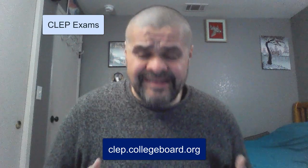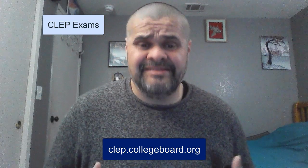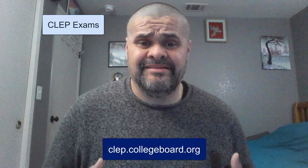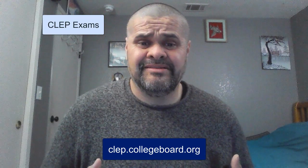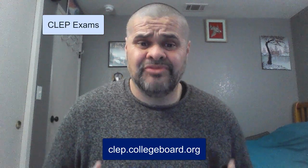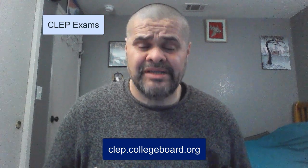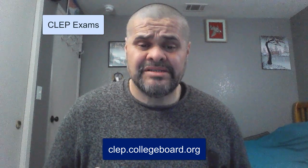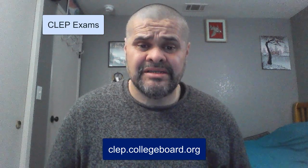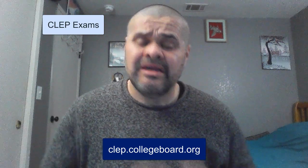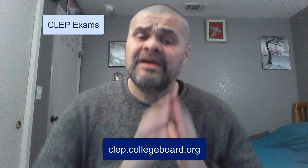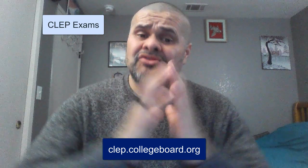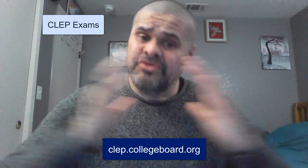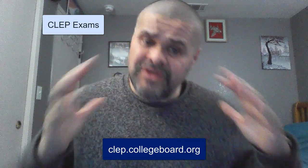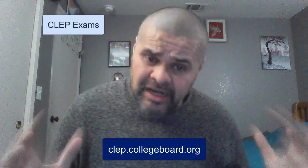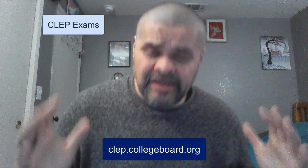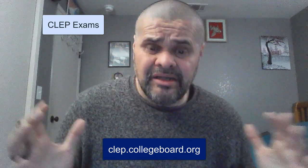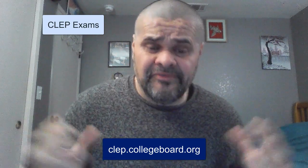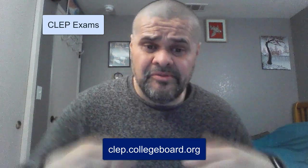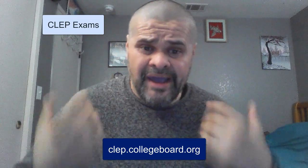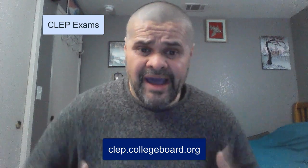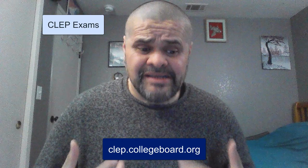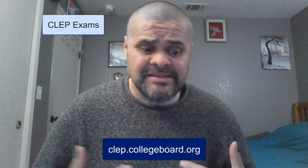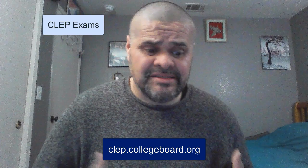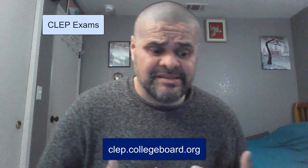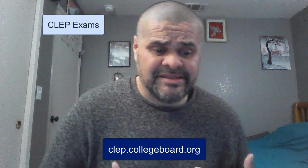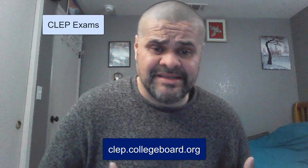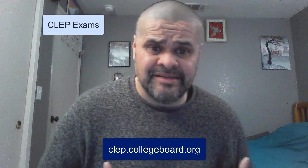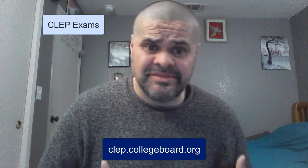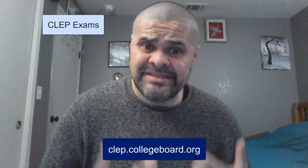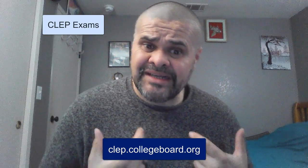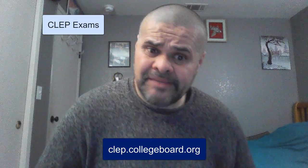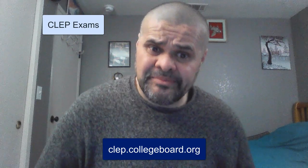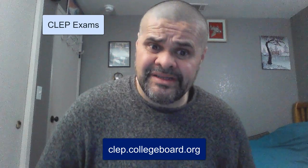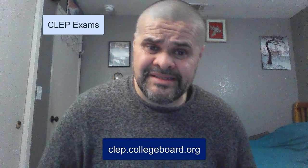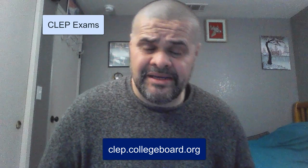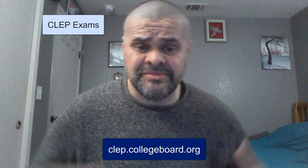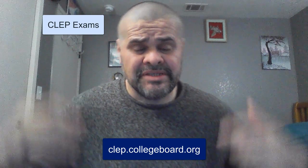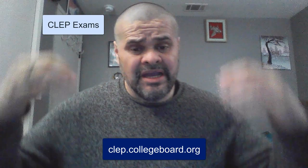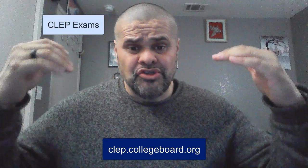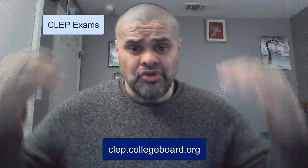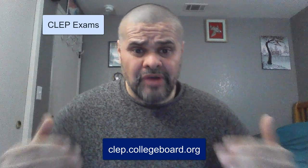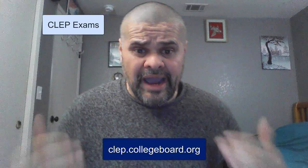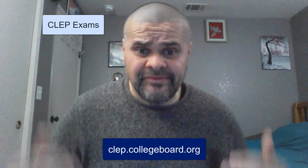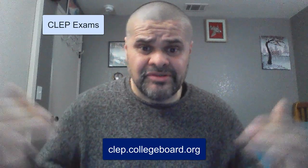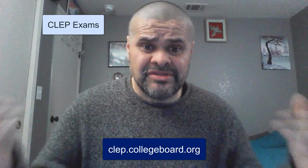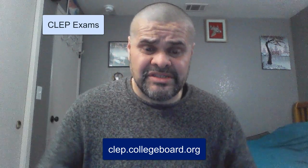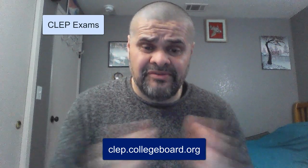again, right, you're not going to, if you pass these exams, these CLEP exams, you don't have to sit for the